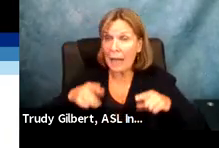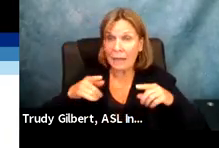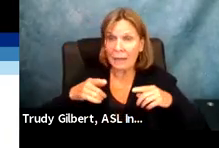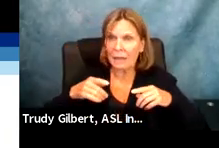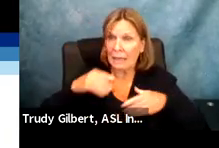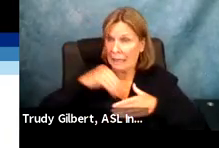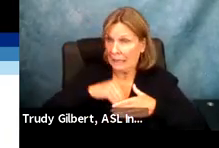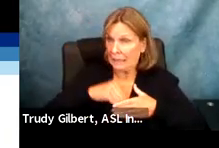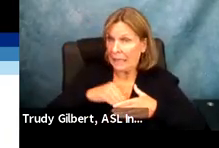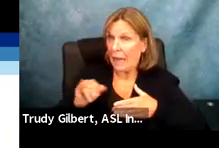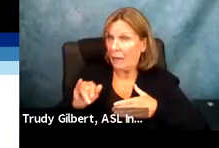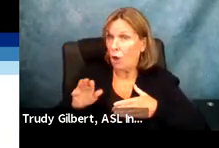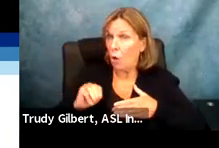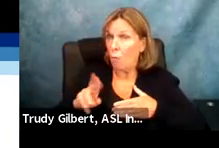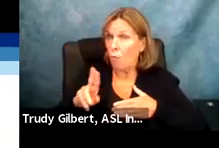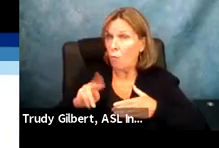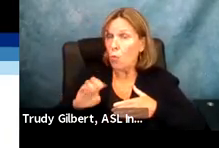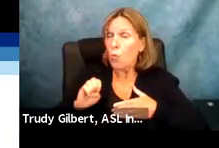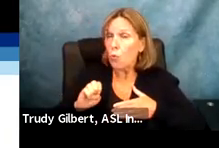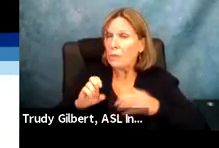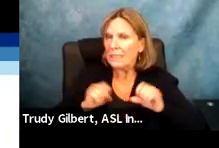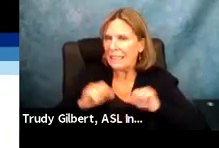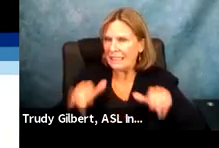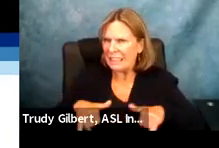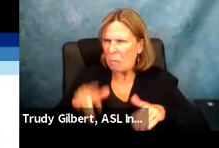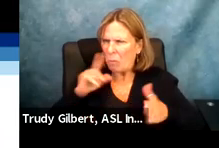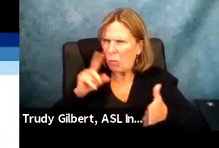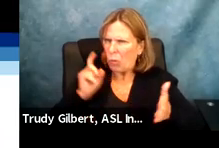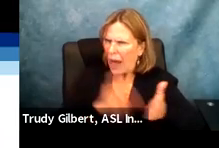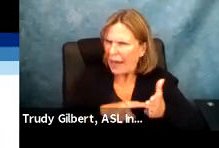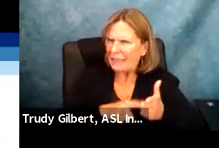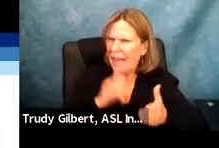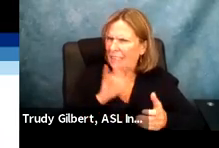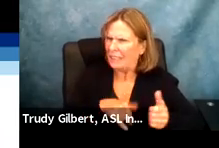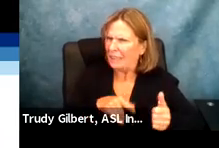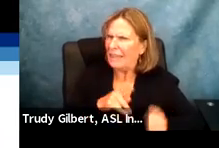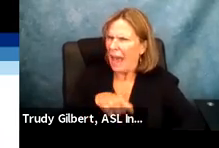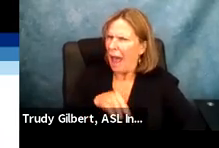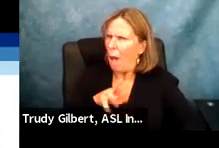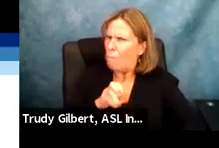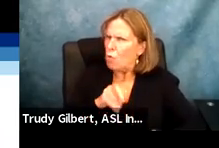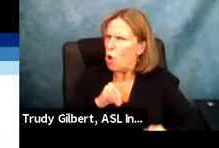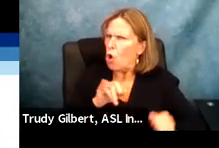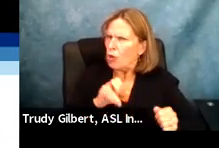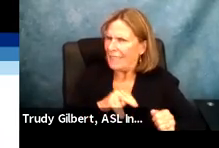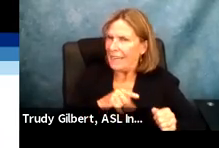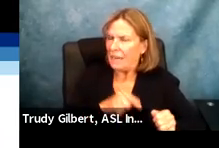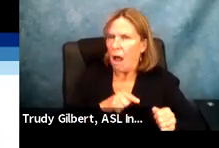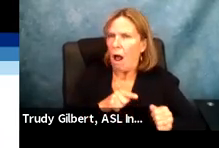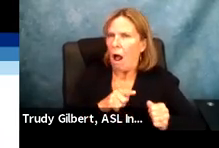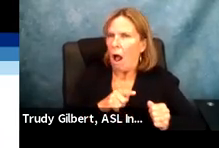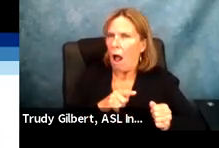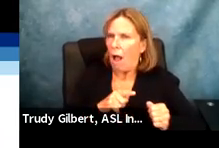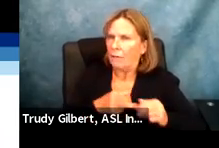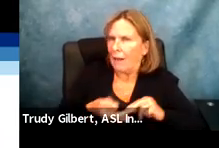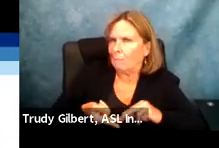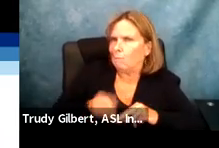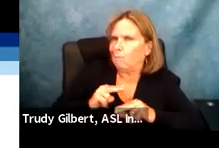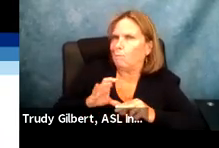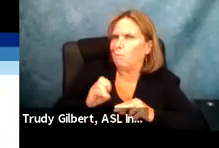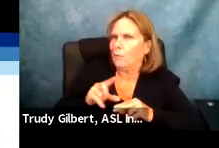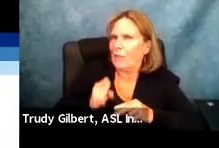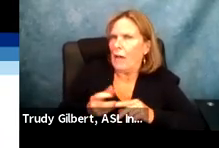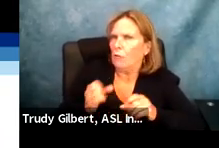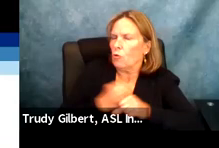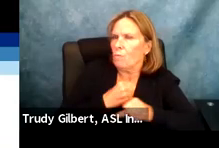again this spike protein and sort of revving up for it. And then felt fine after a day. And